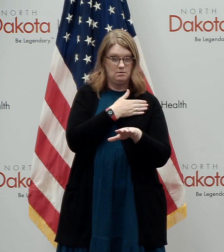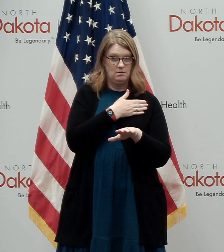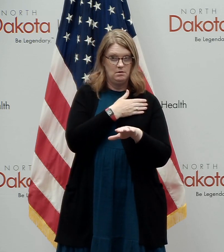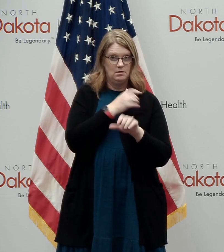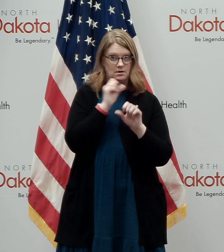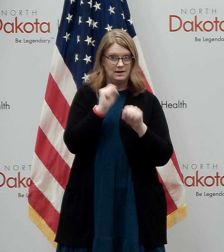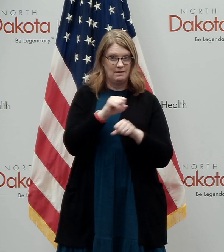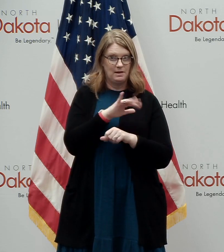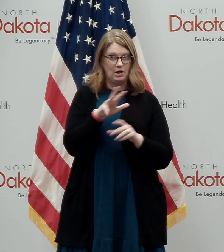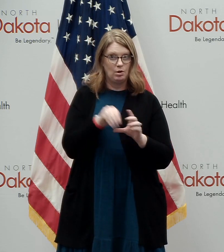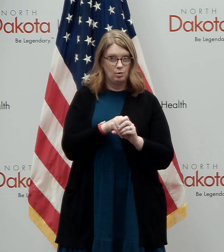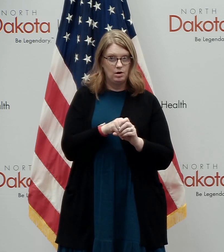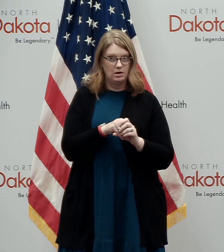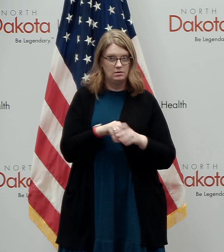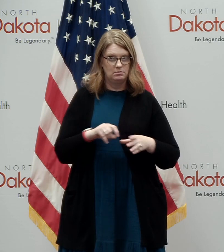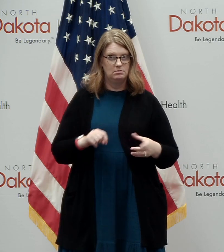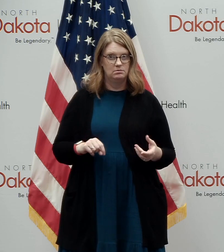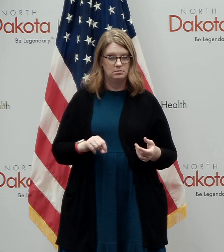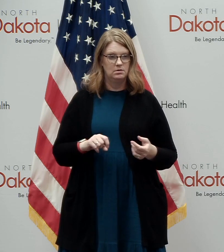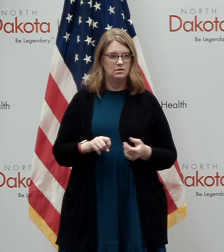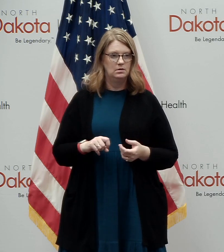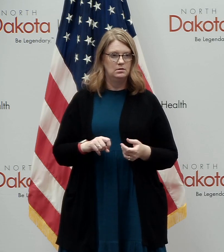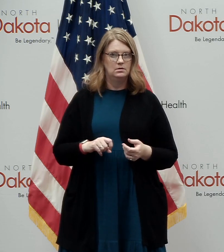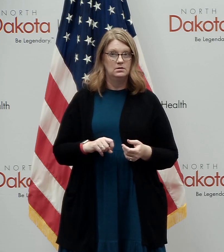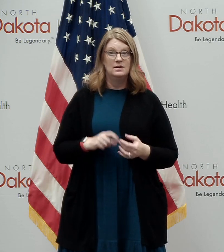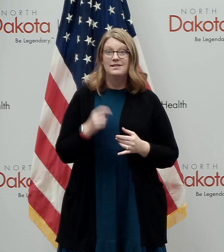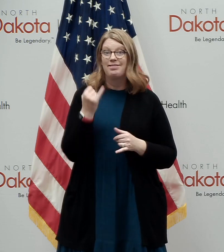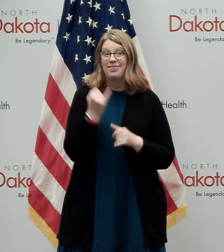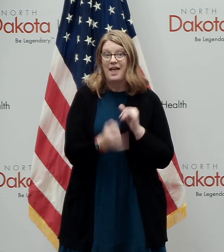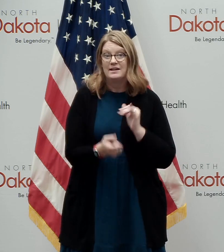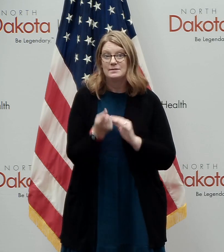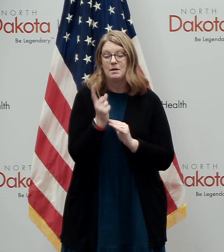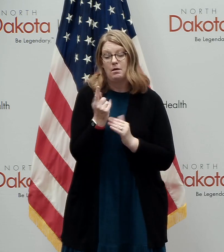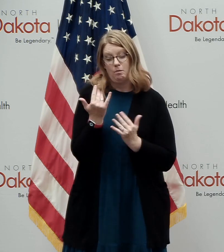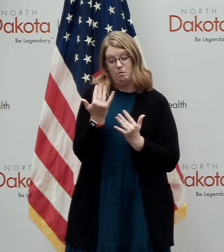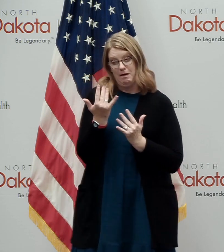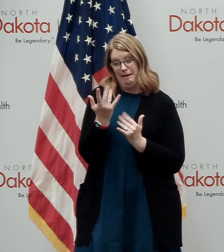counted. We really encourage that you don't wait till the last minute.